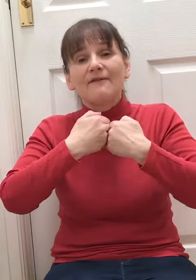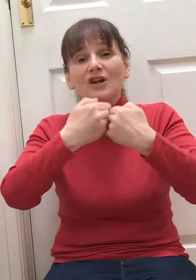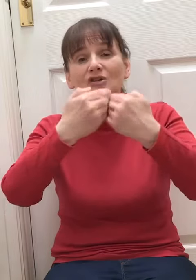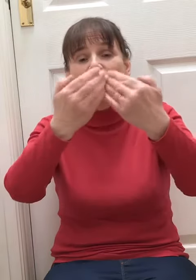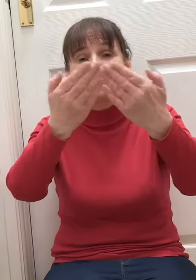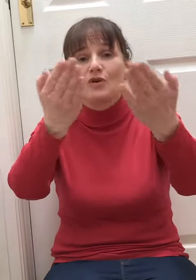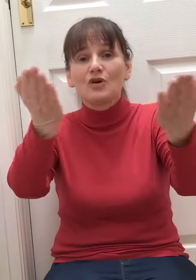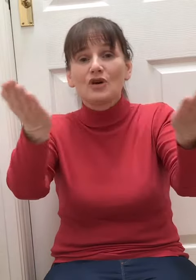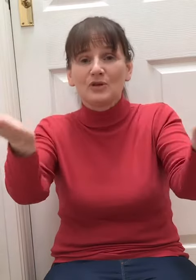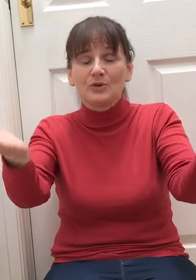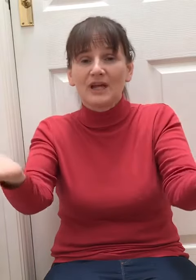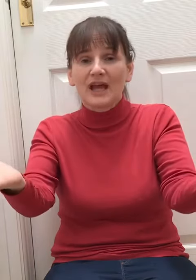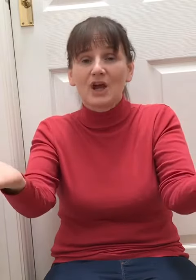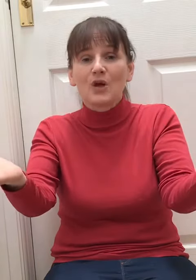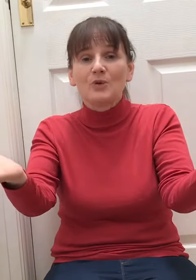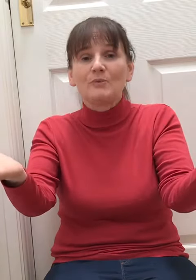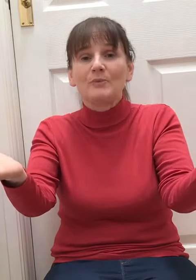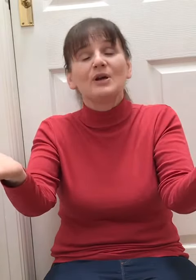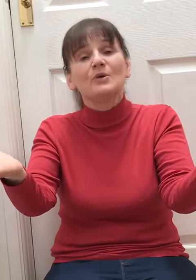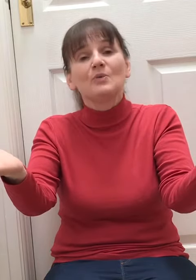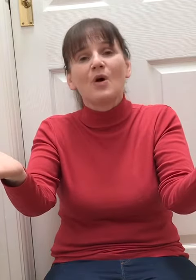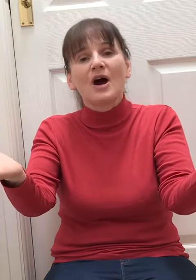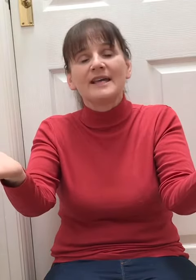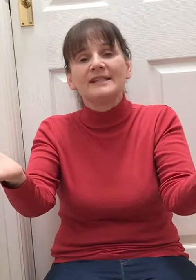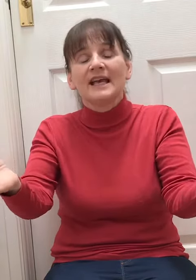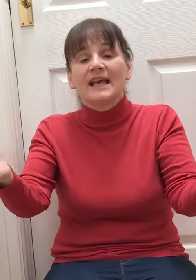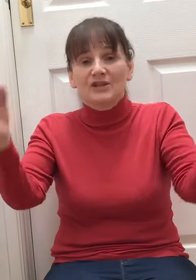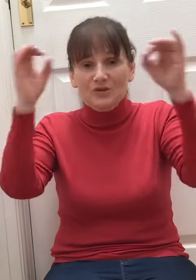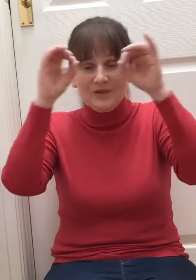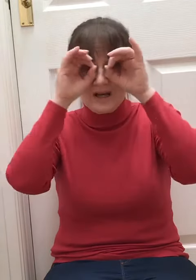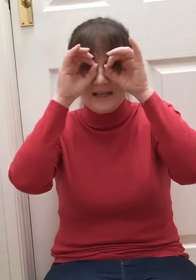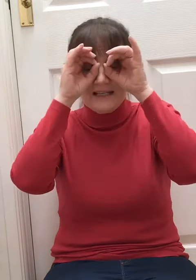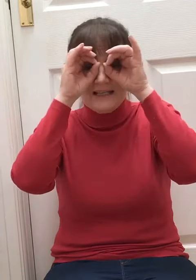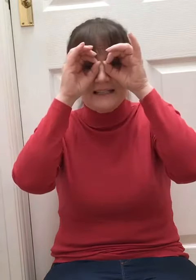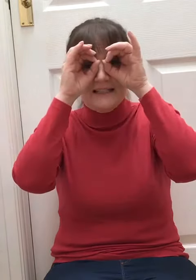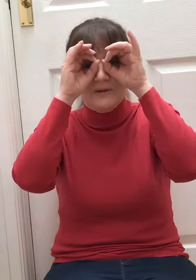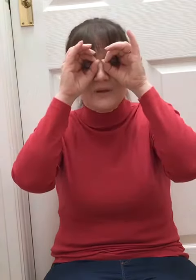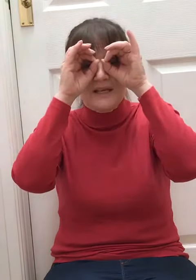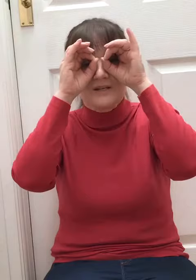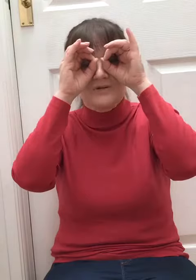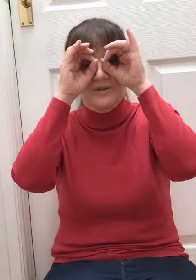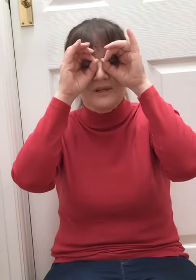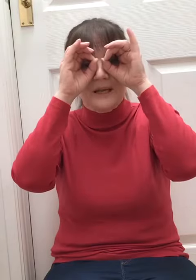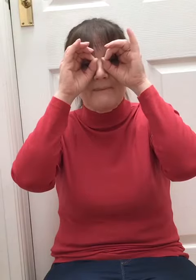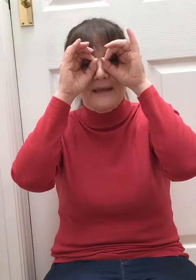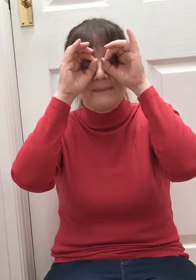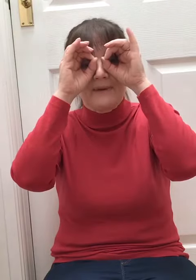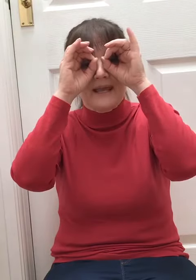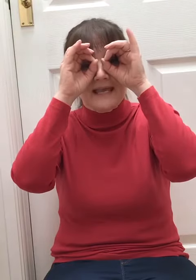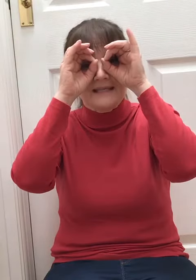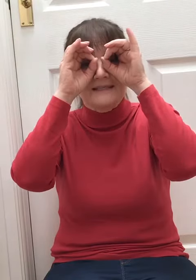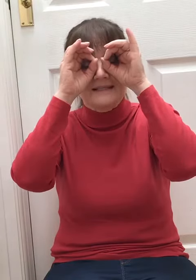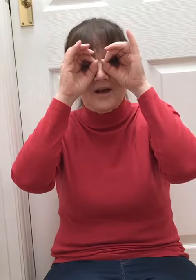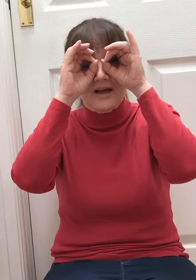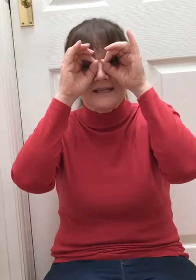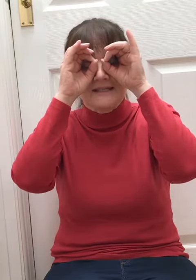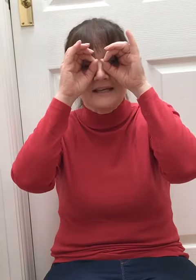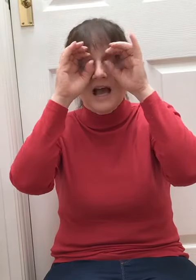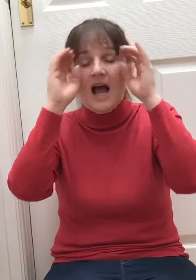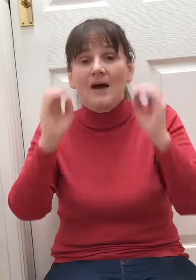front door you can open wide, two tiny little windows you can peep inside. I'm